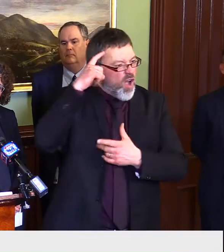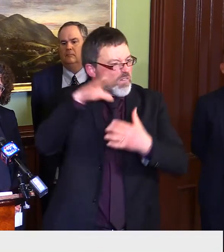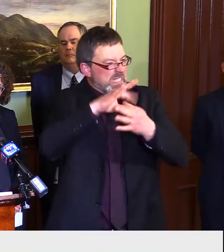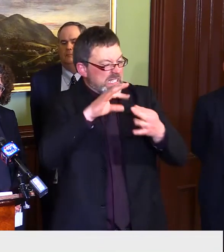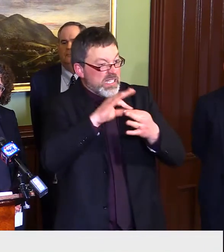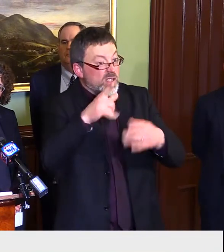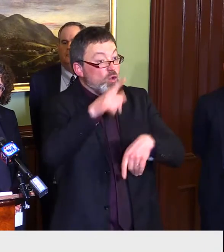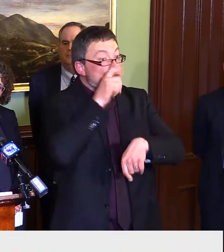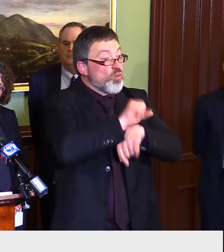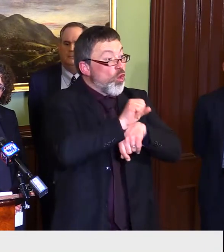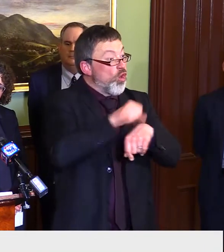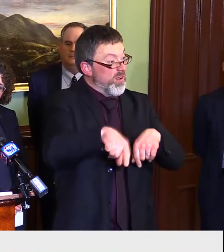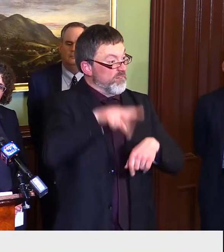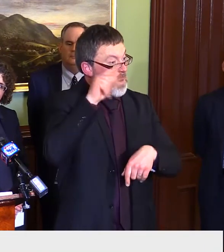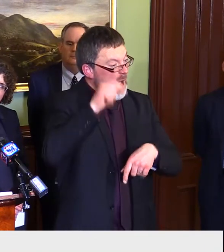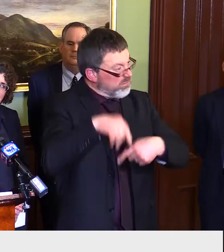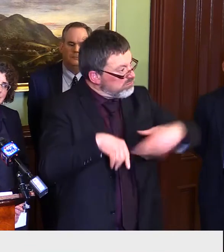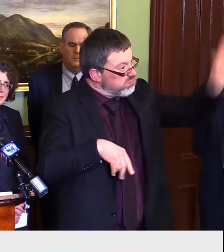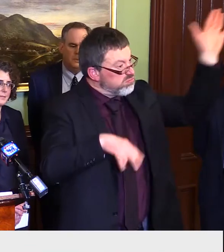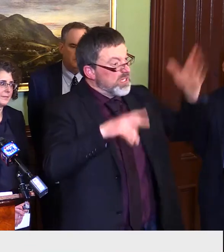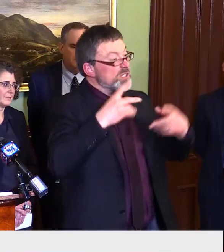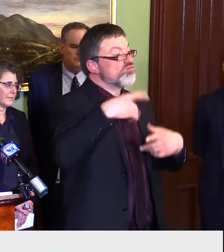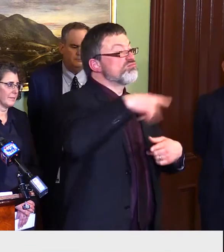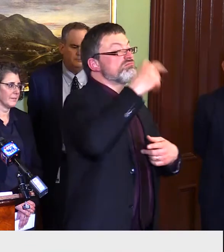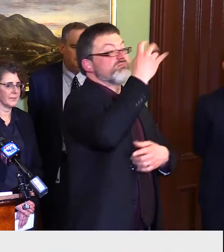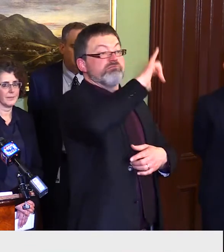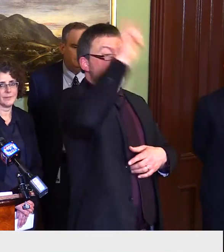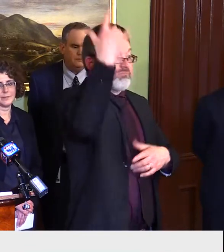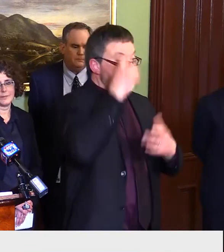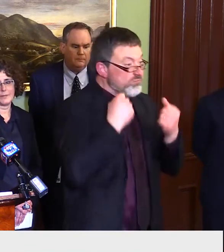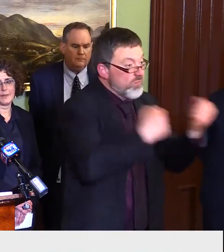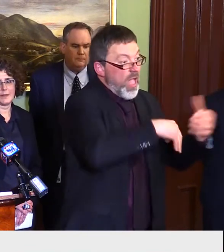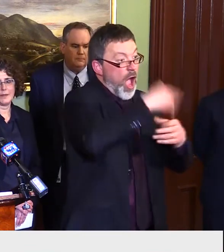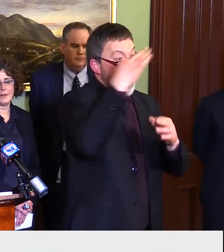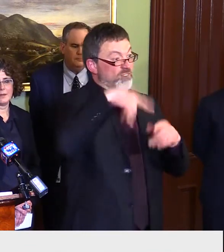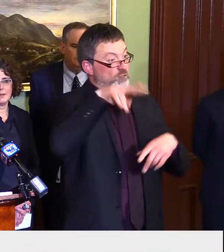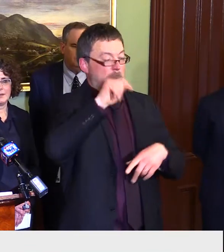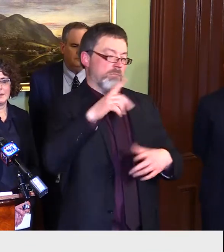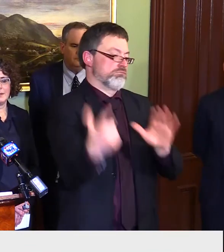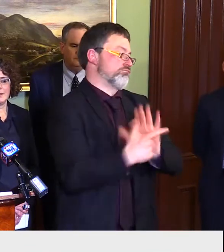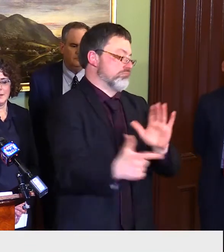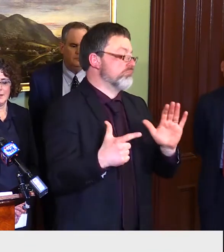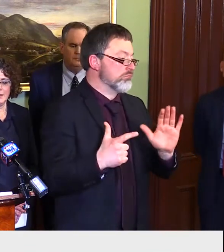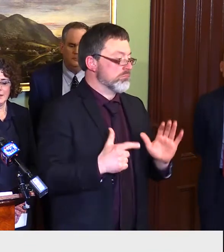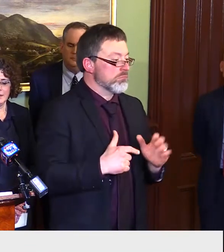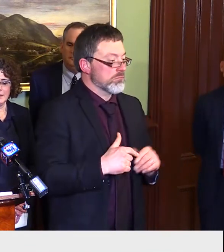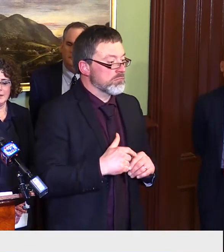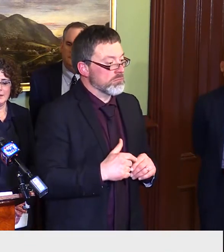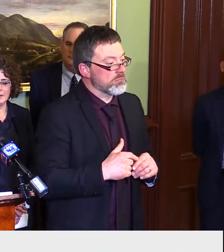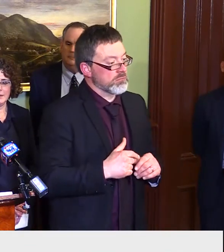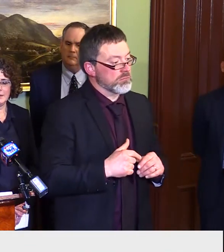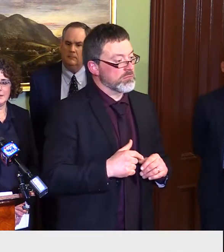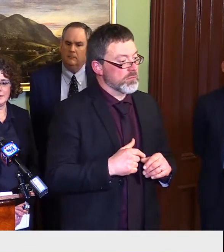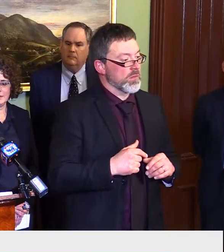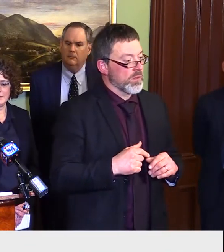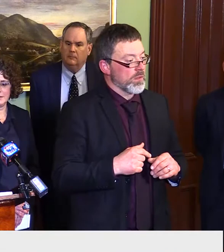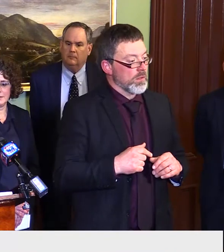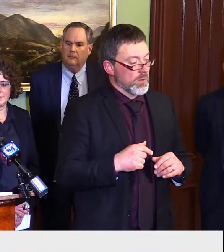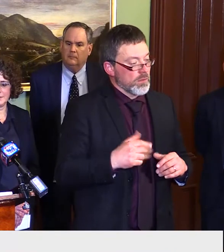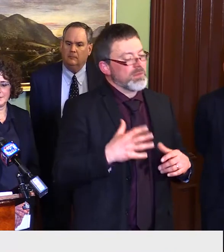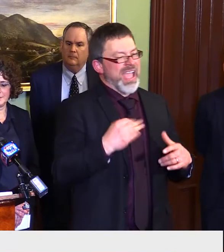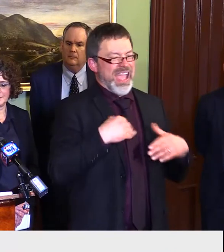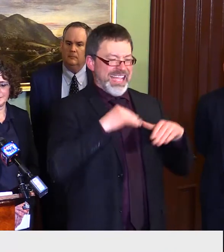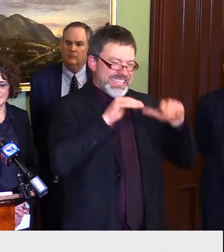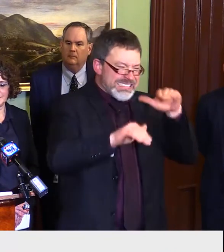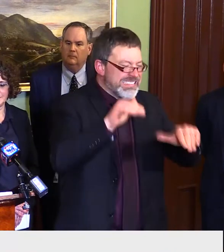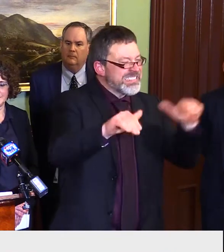already have a telework policy for the state of Vermont employees. What we are hoping to do is be a little more generous with that, be a